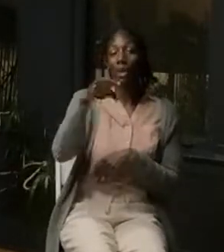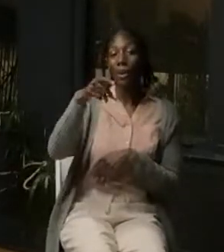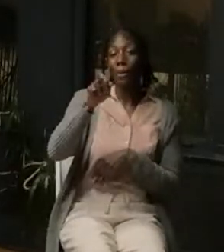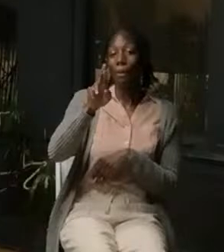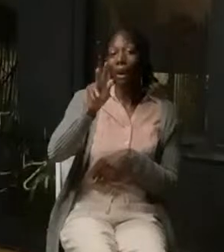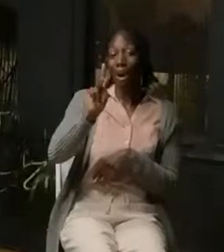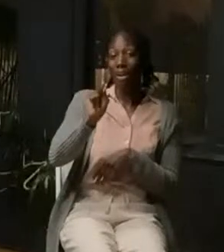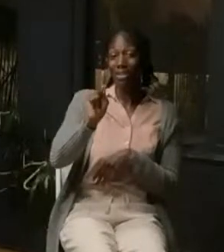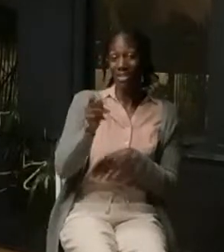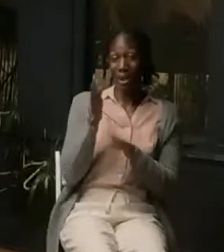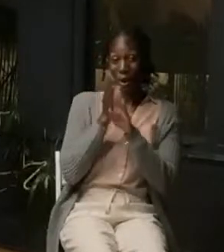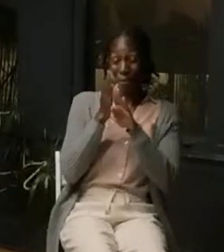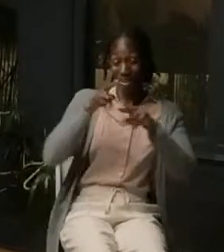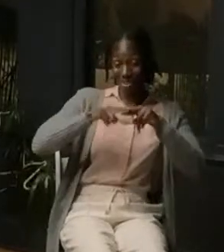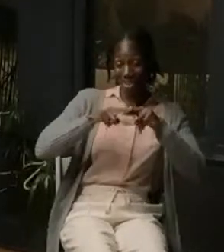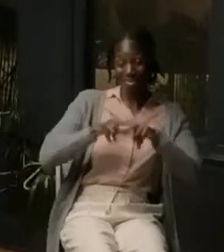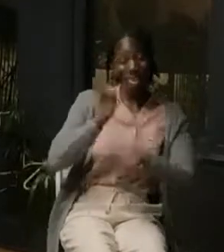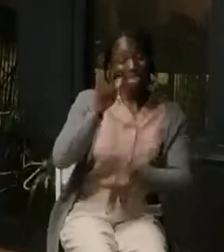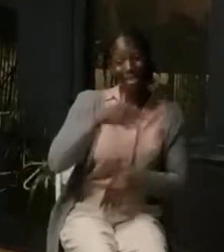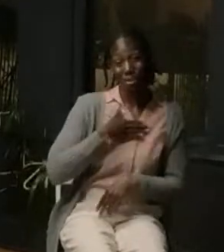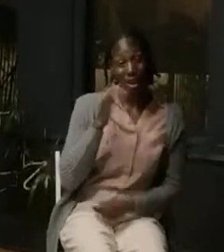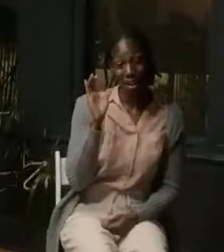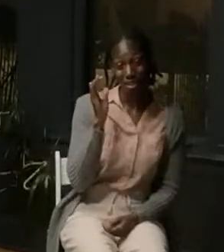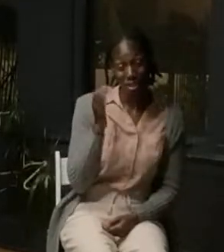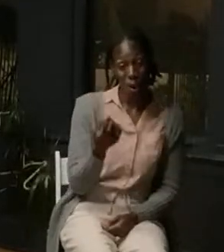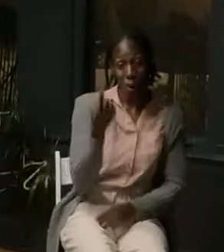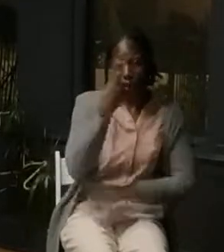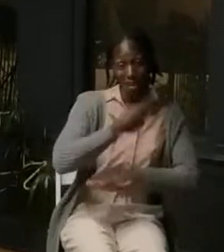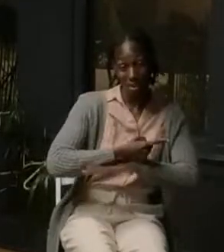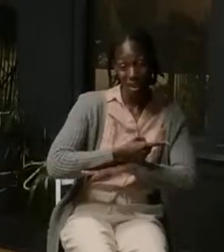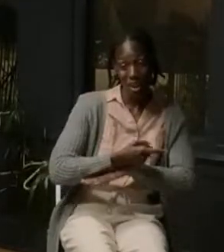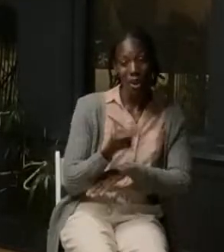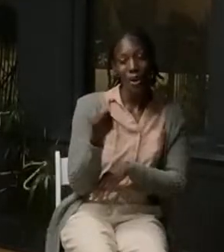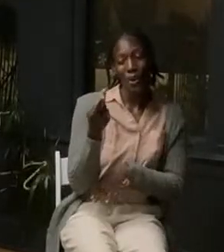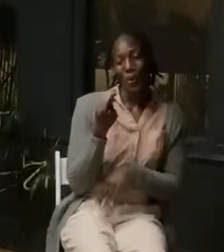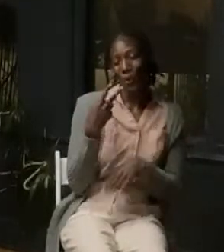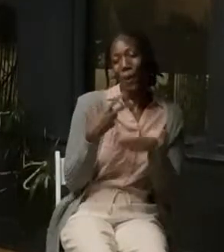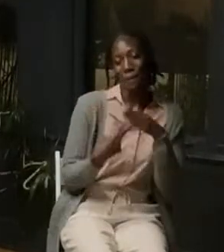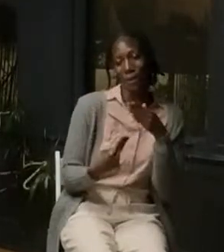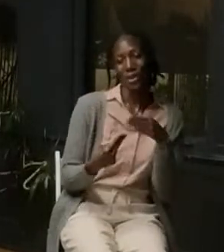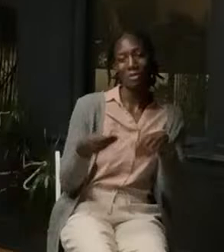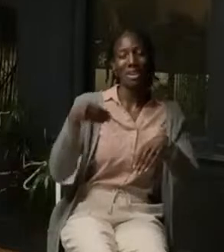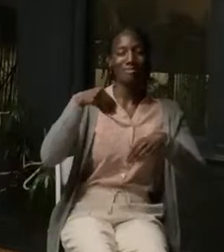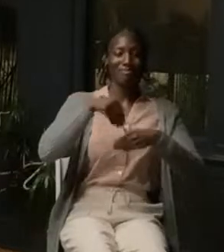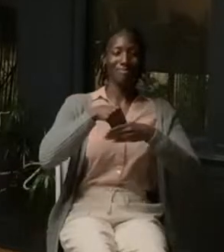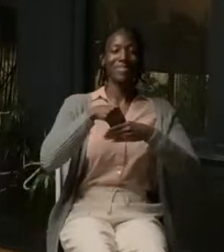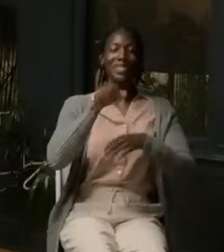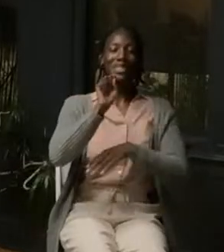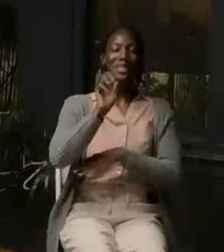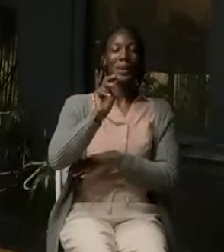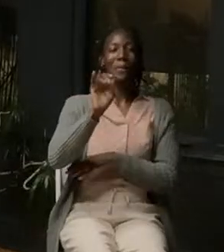cousin. One day, we'll both be in the Smithsonian. Legs out, back